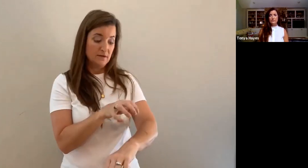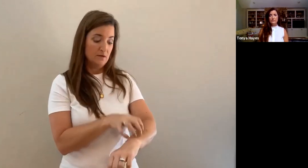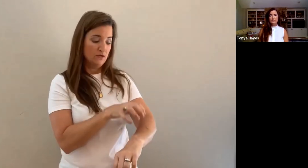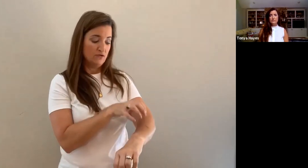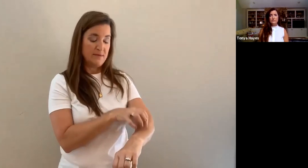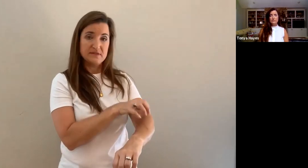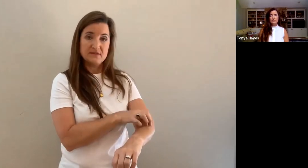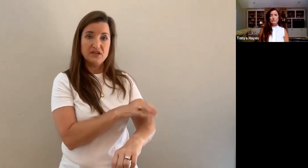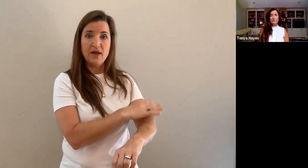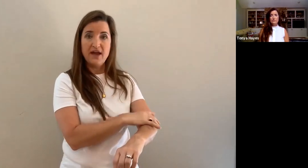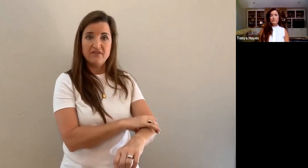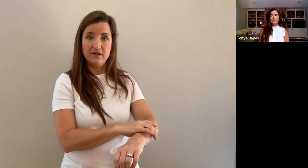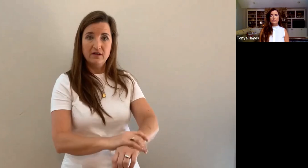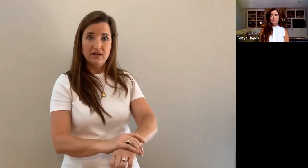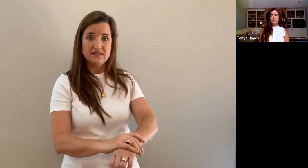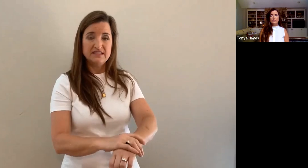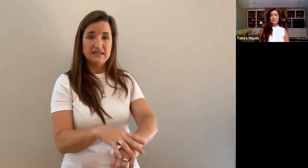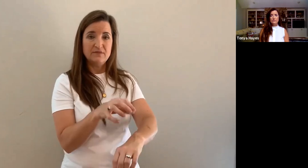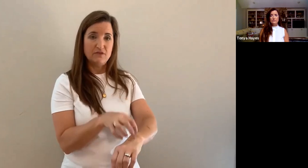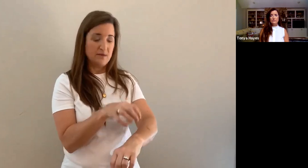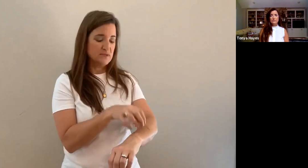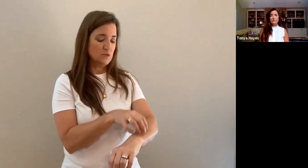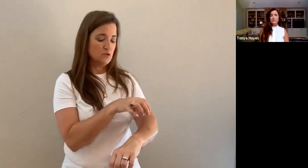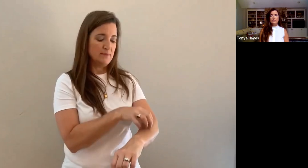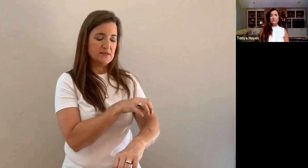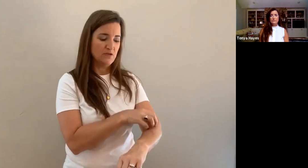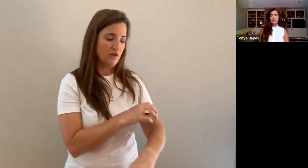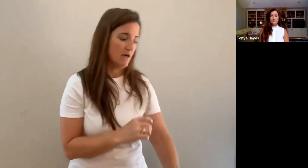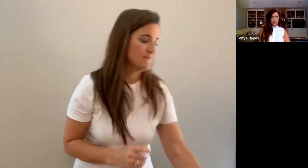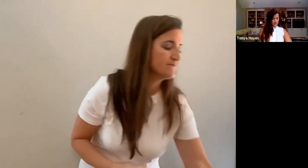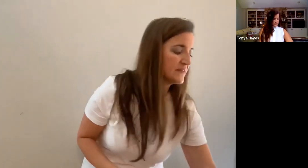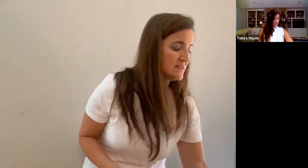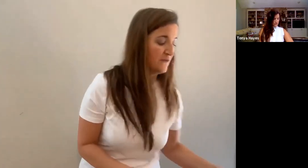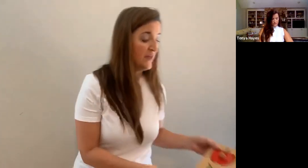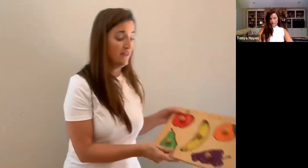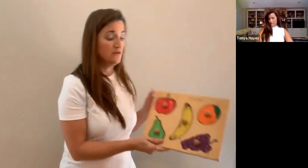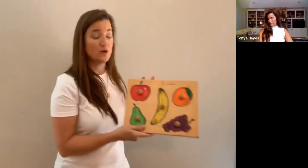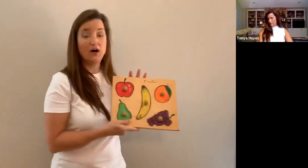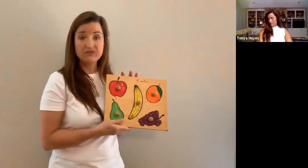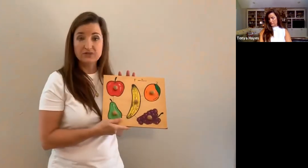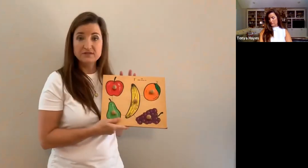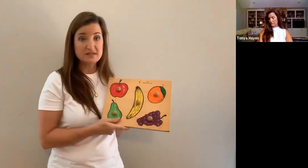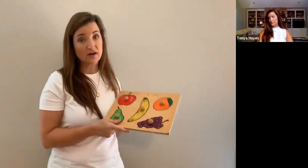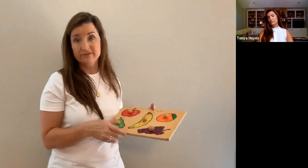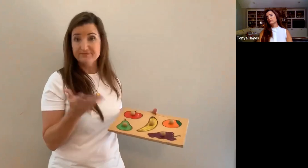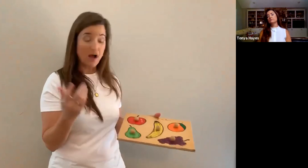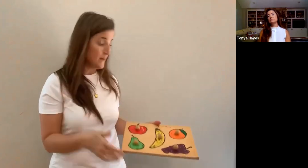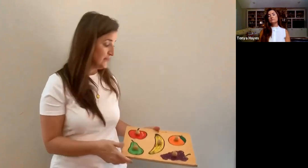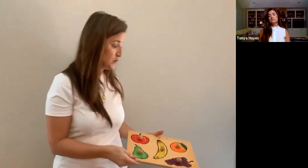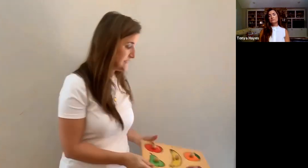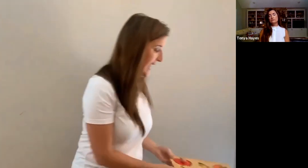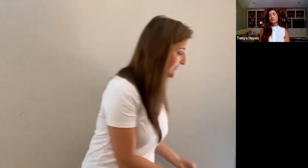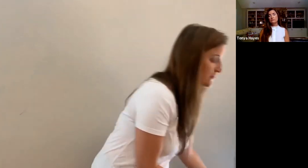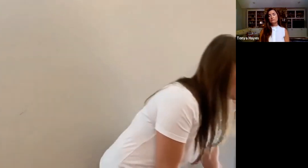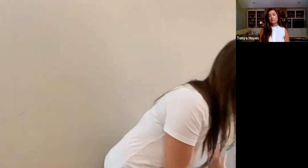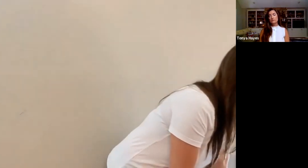grapes. Grapes. It's like you have a stem of grapes. Grapes on your arm. So those are all fruits that are common